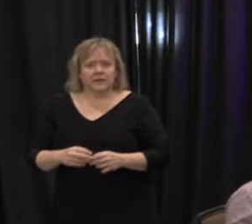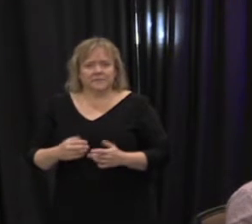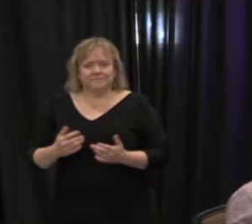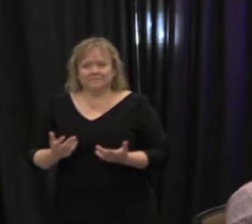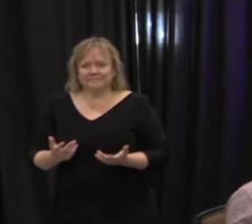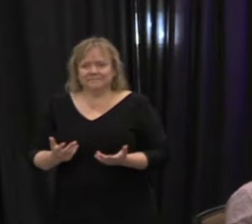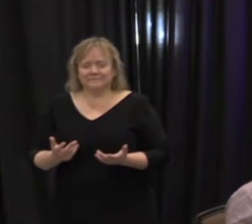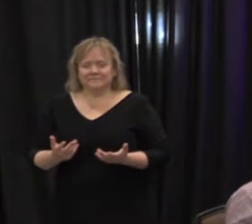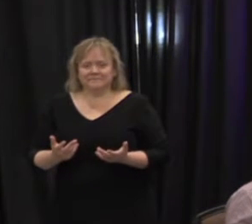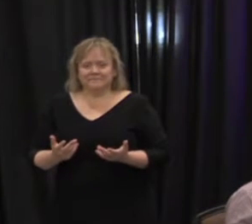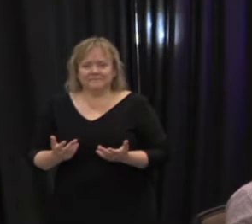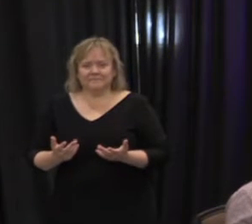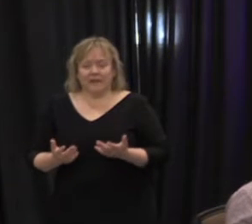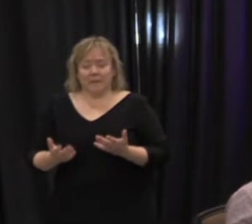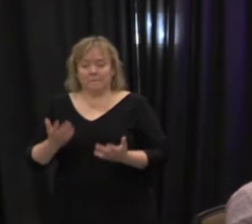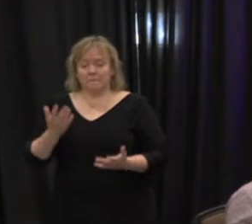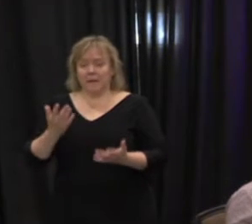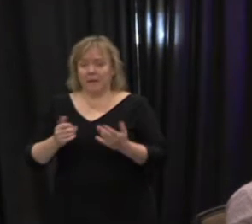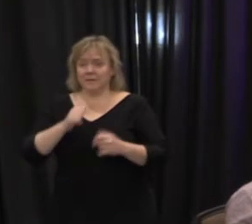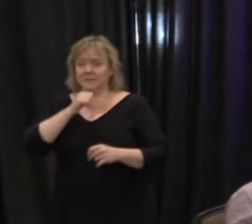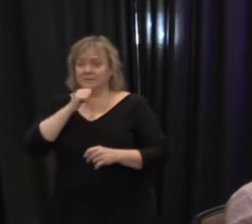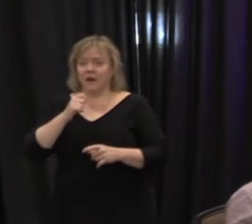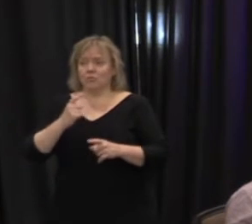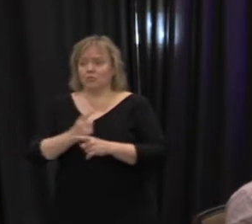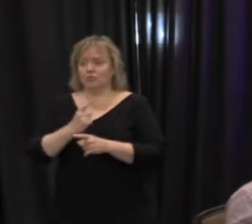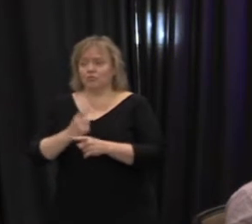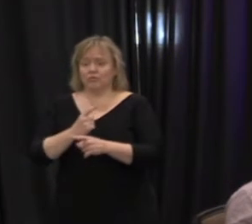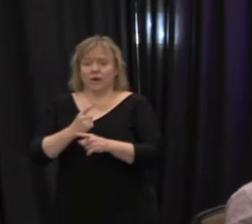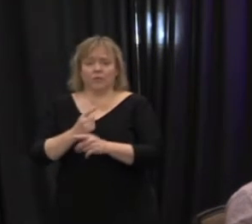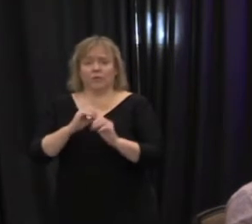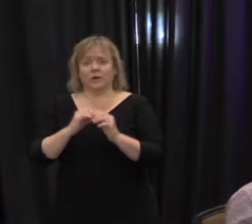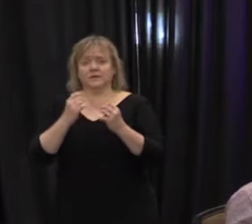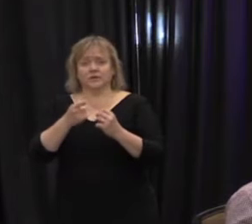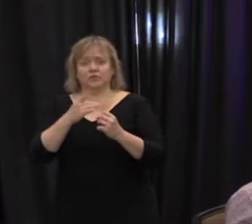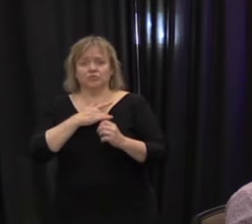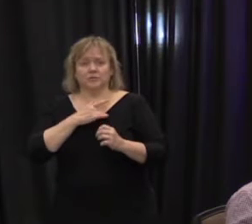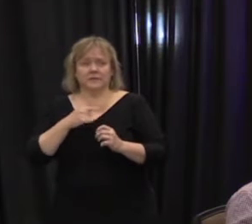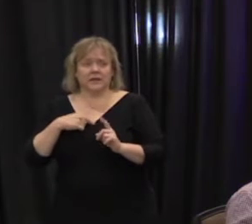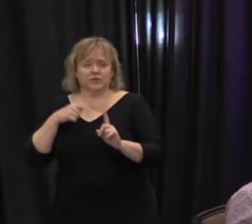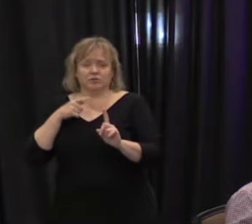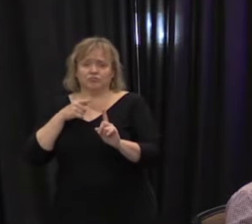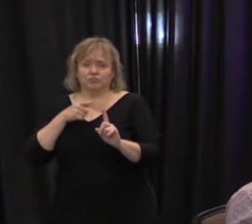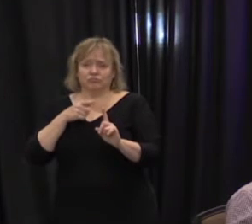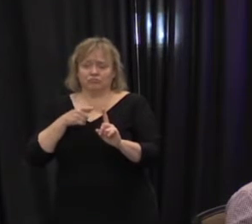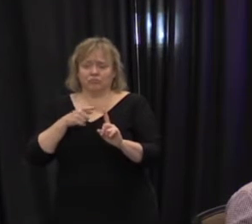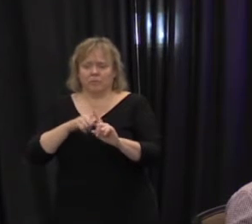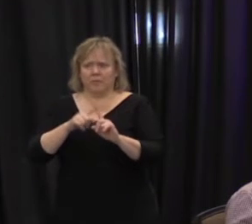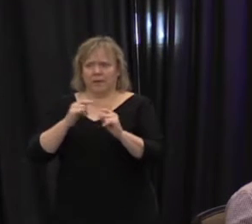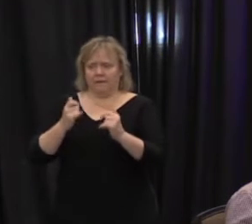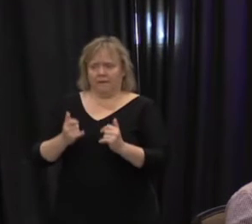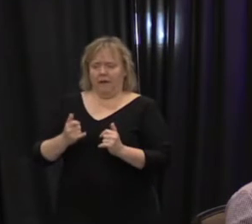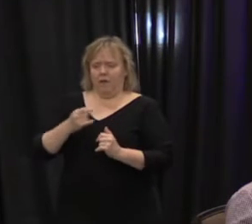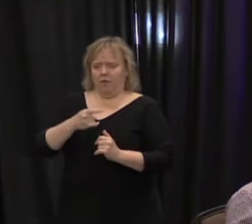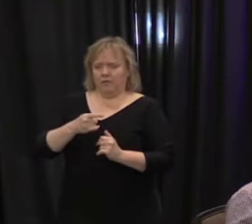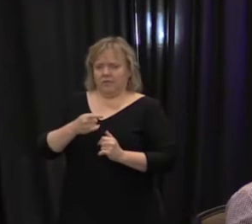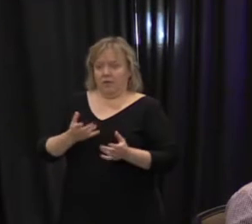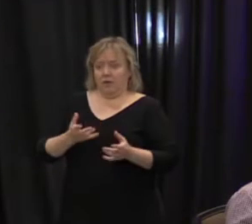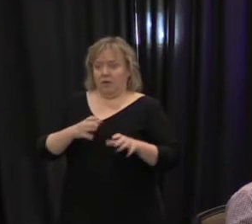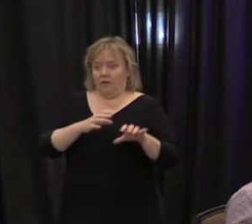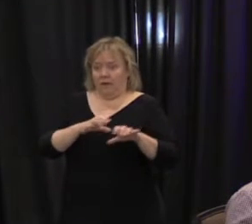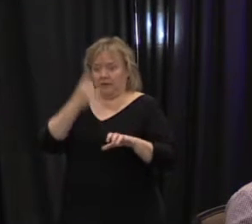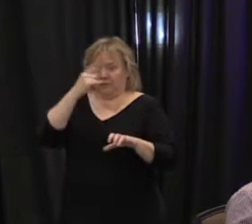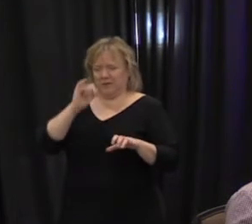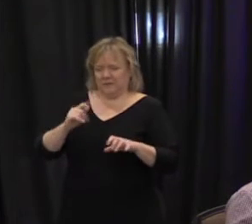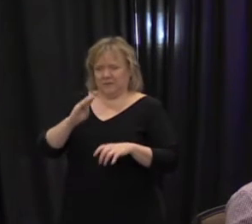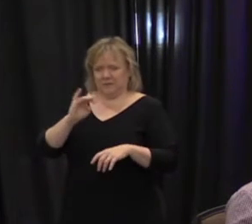it might not be an organization that you follow regularly, so you don't know to go because this particular bill is up, and that's where trying to get